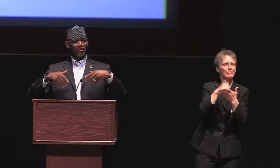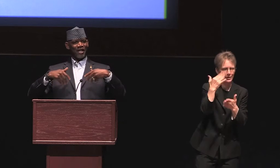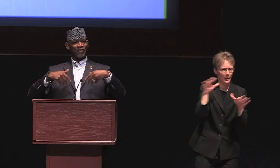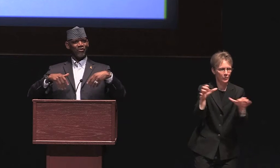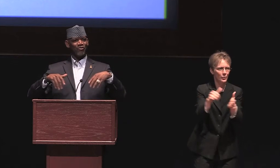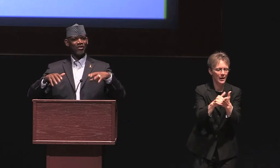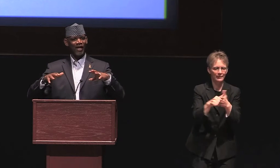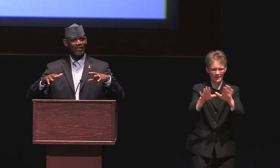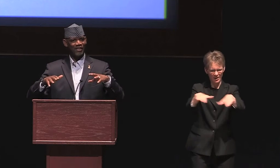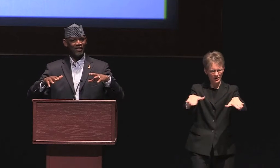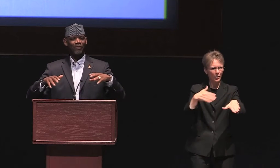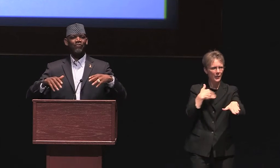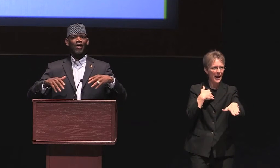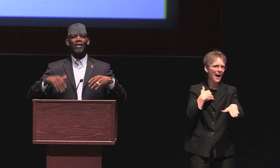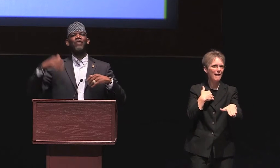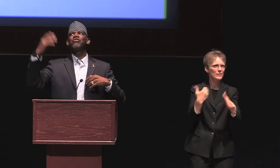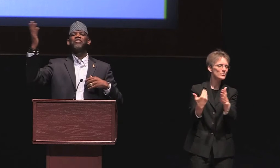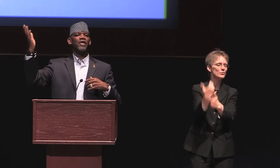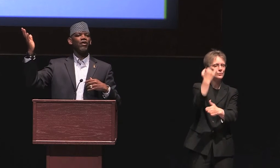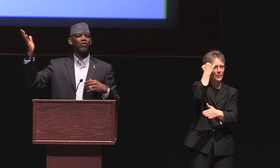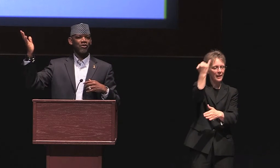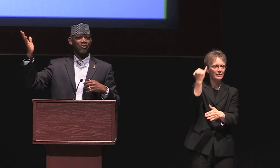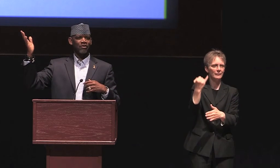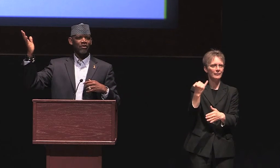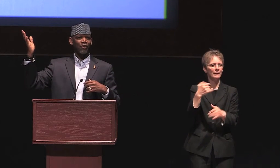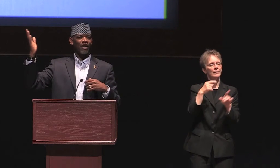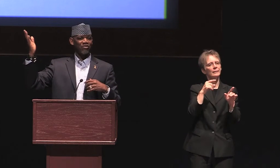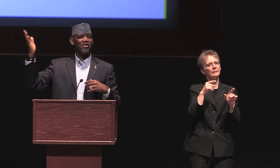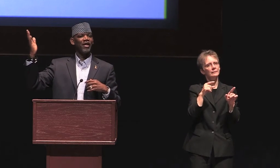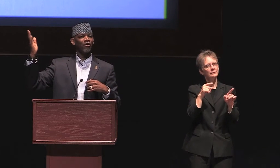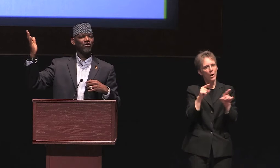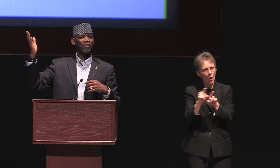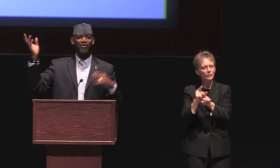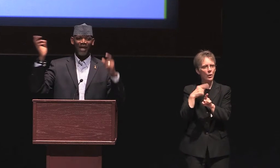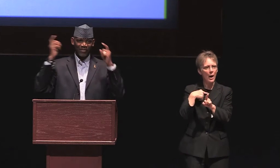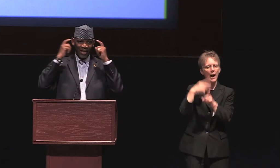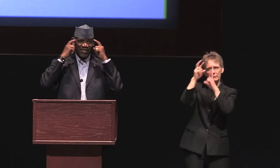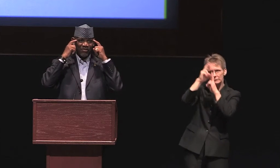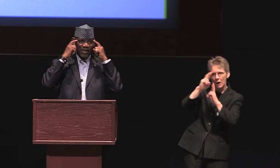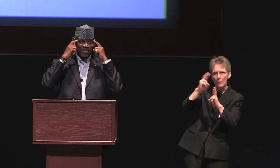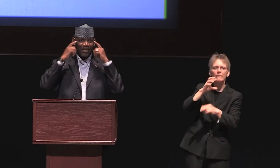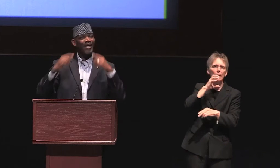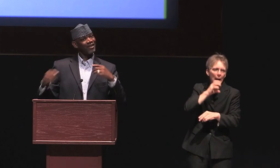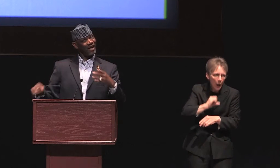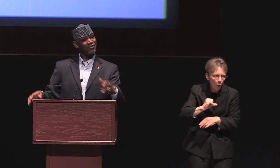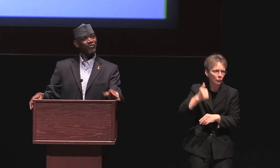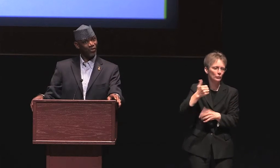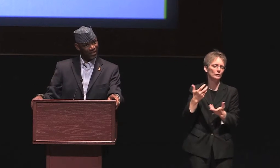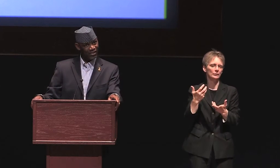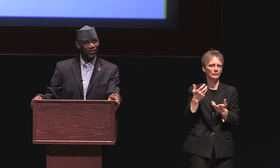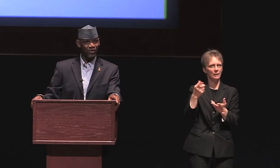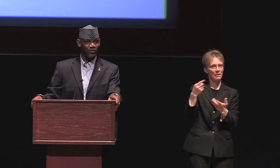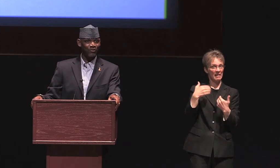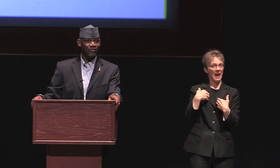The children have the original ideas. I revere elders. Okay, I revere elders because they have a lot of information, and a lot of them